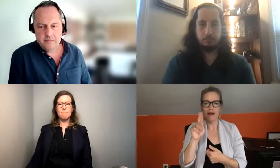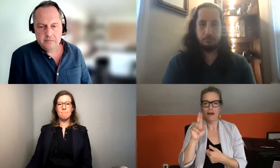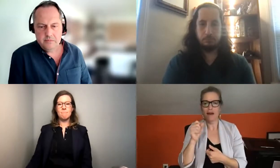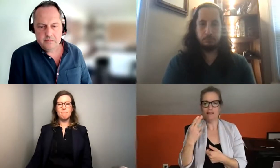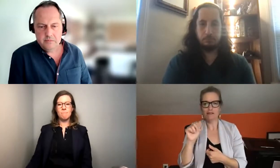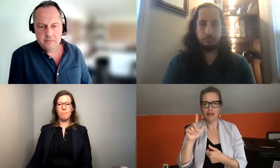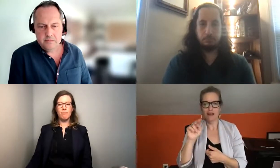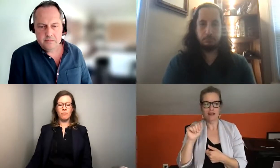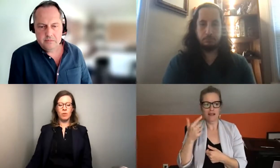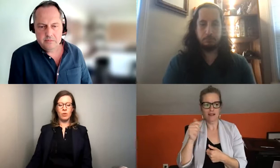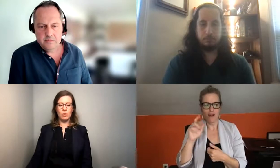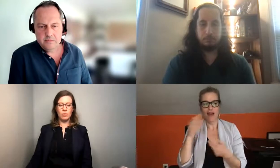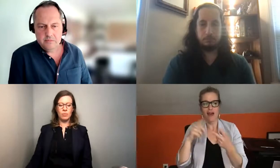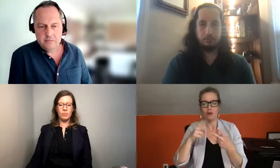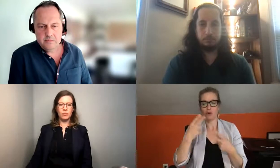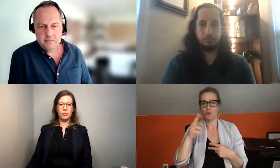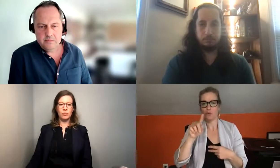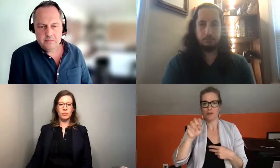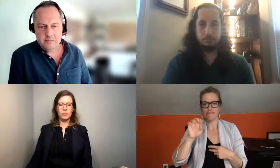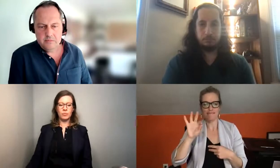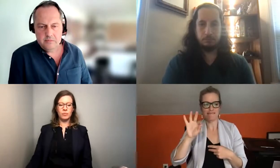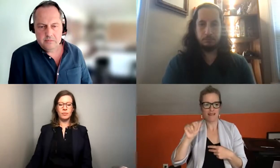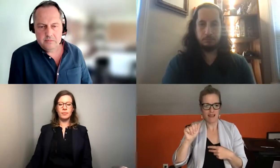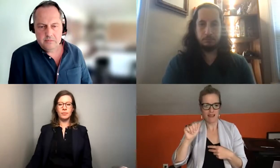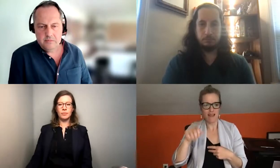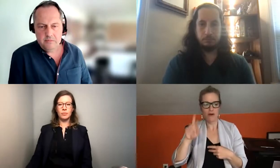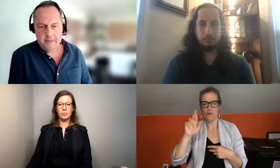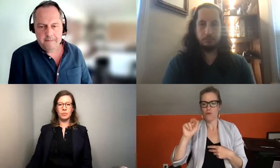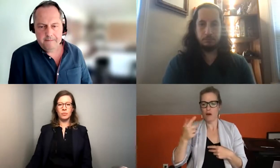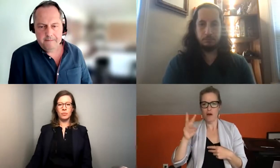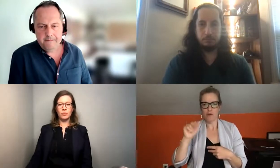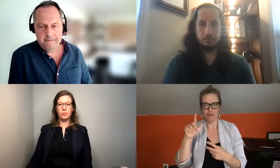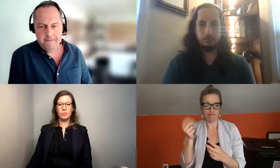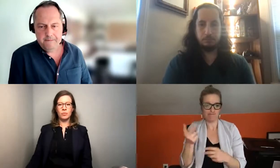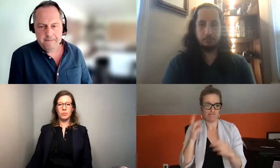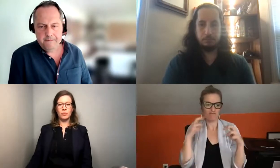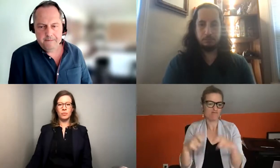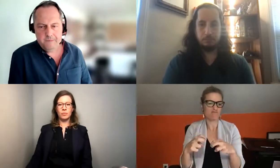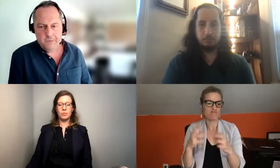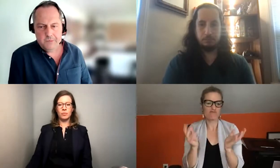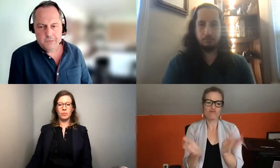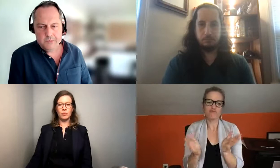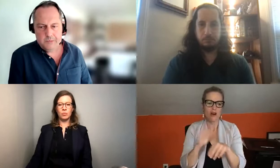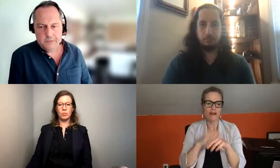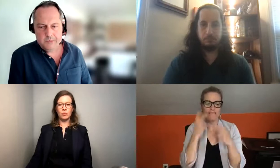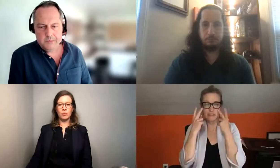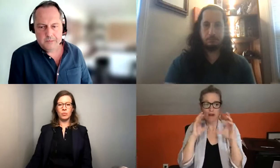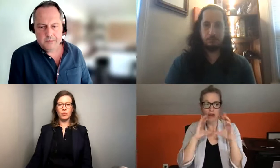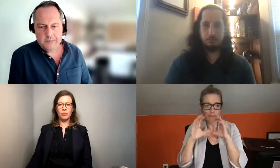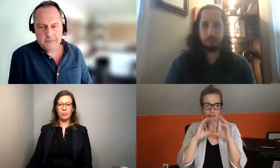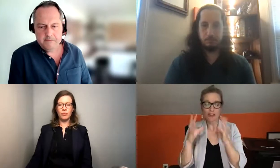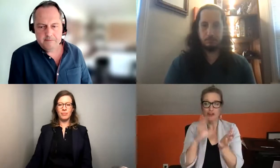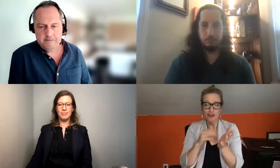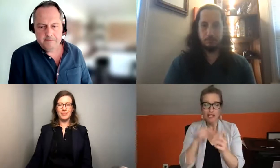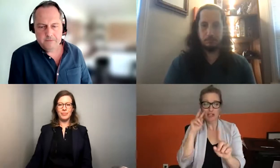We have Raja Kushnalagar and Hufaza the interpreter missed the